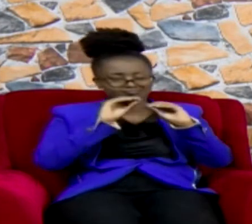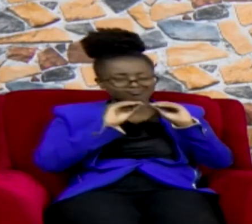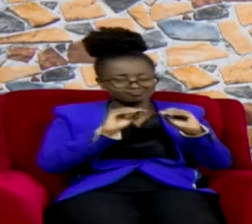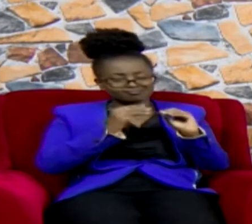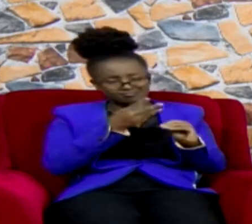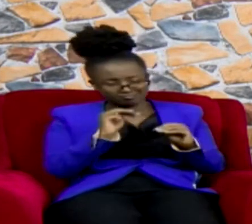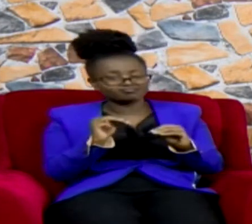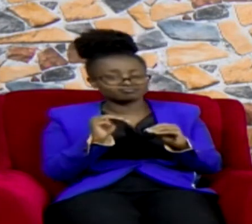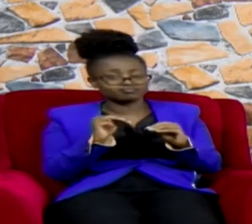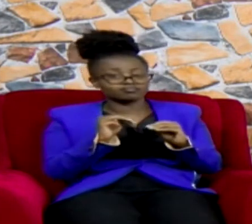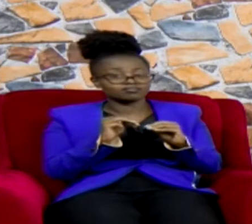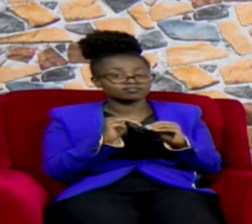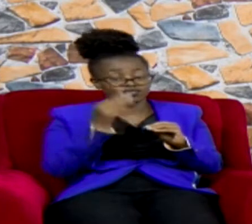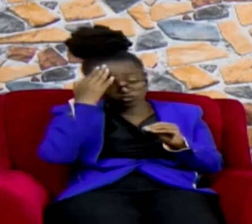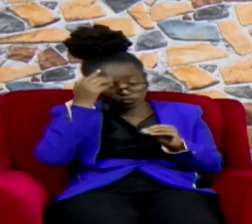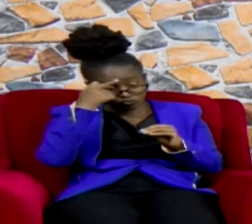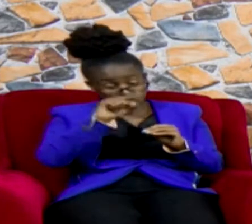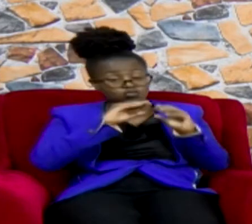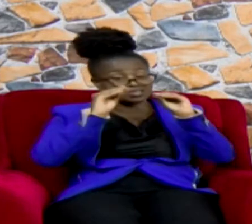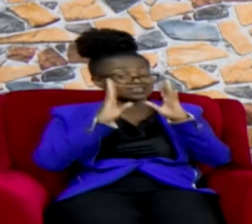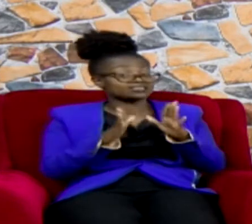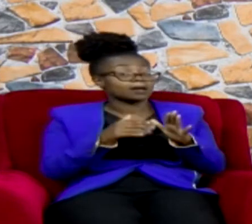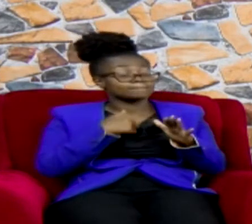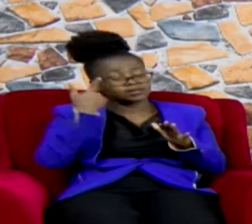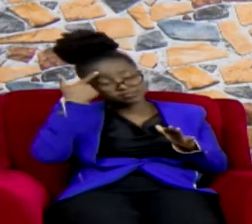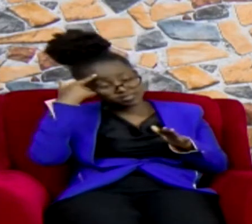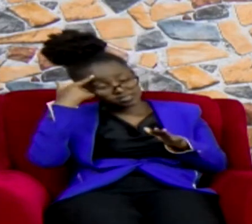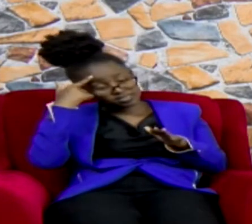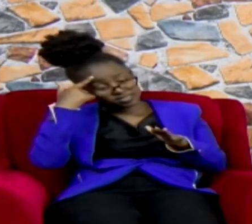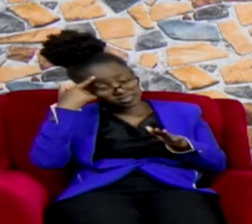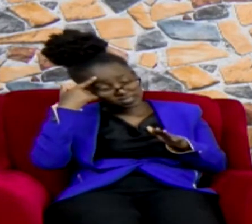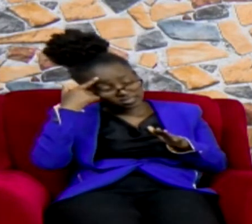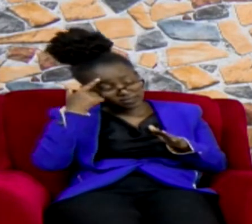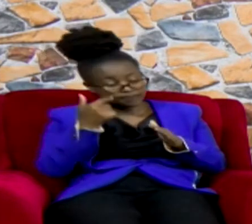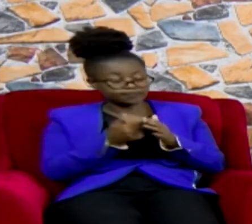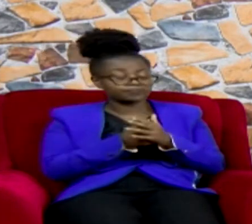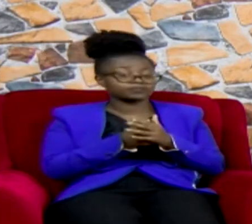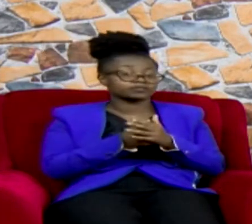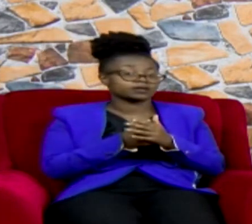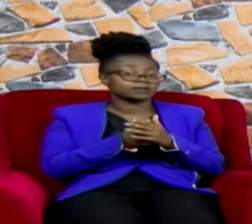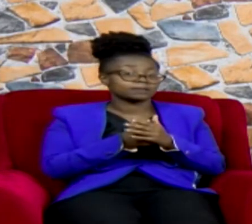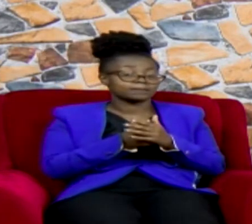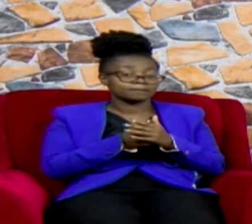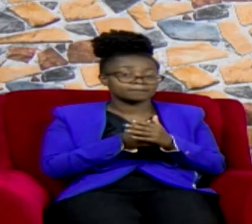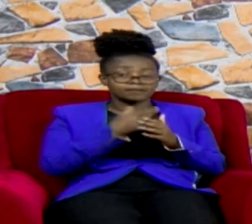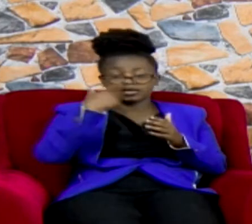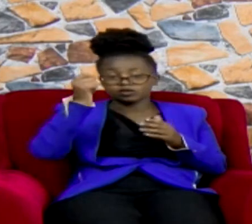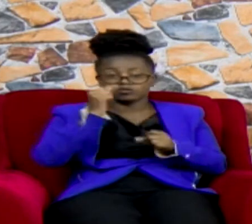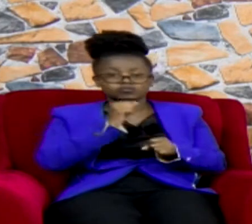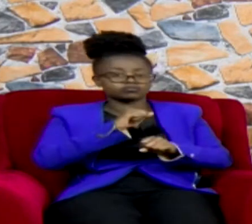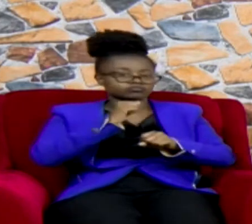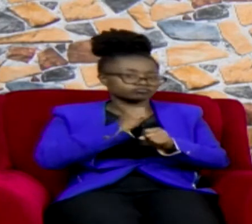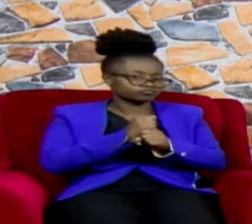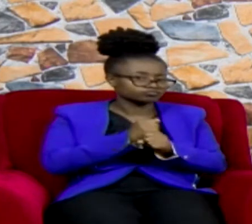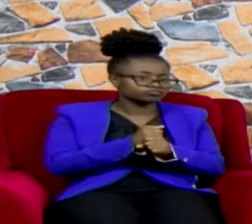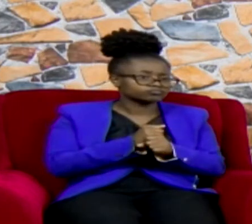when. But okay, for you, you're a teacher. I'm thinking the same scenario you said. I live in the morning. I go to work.